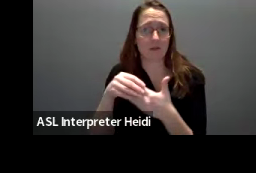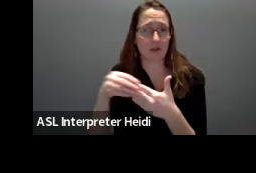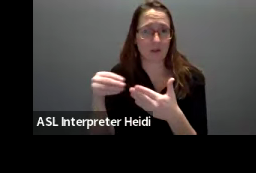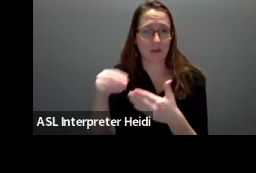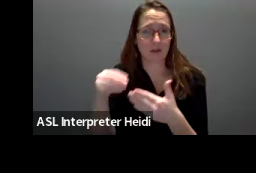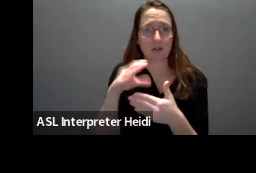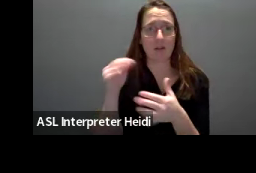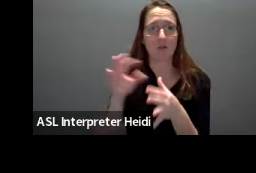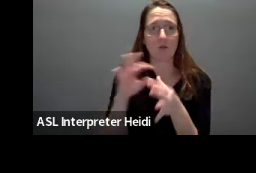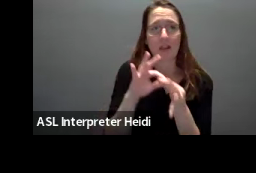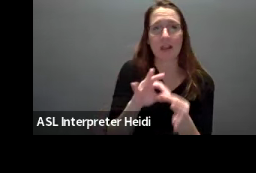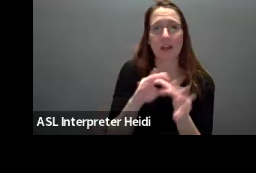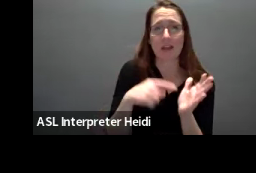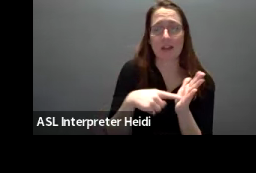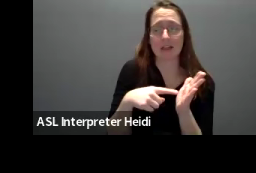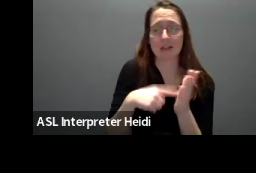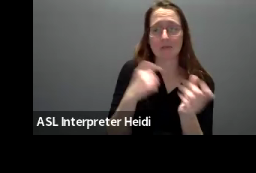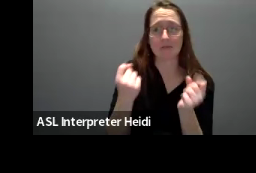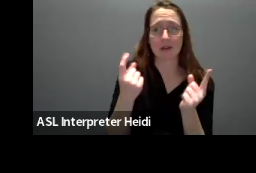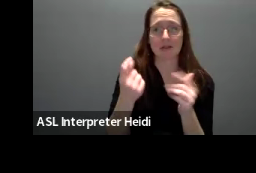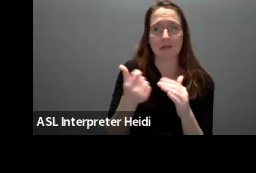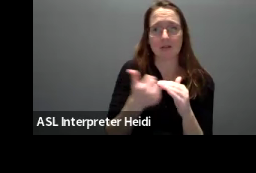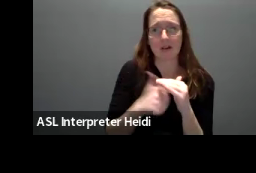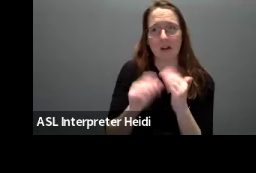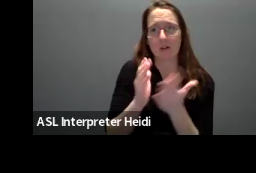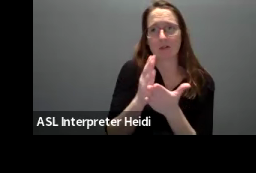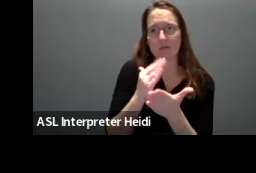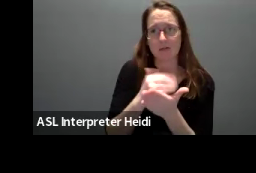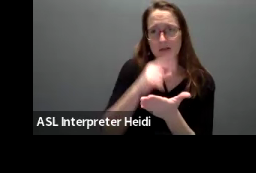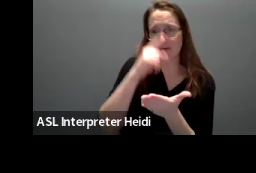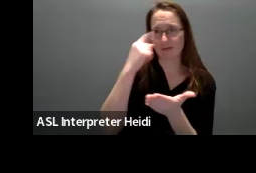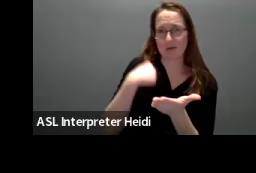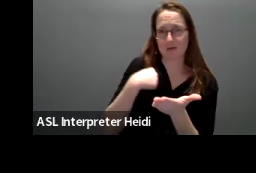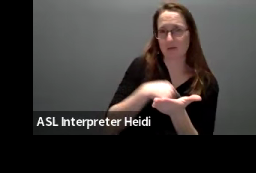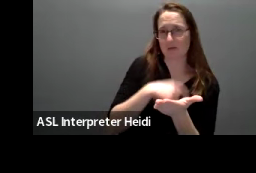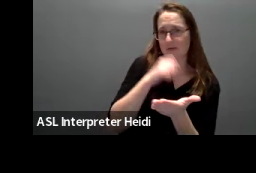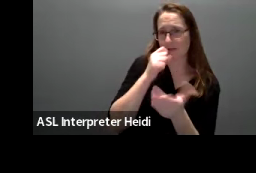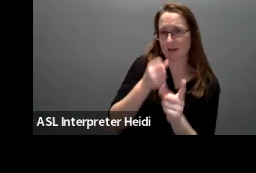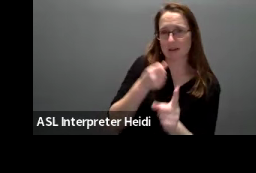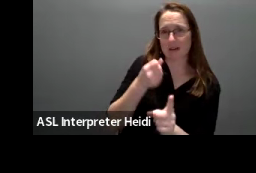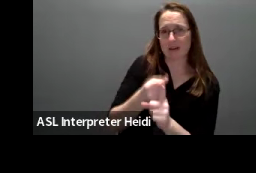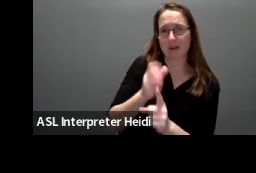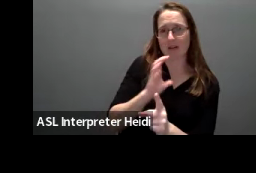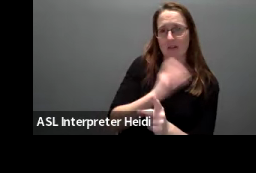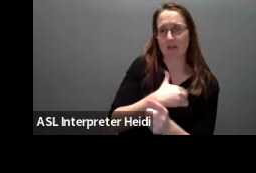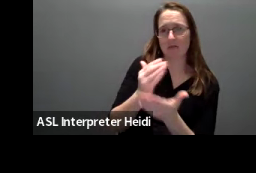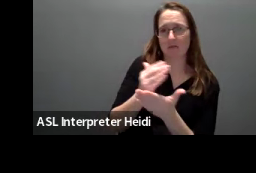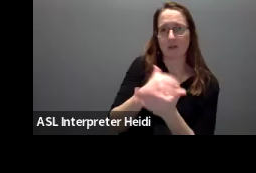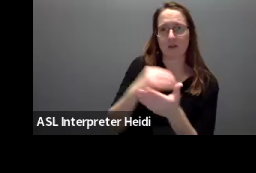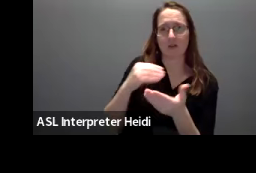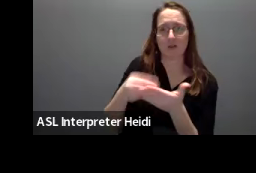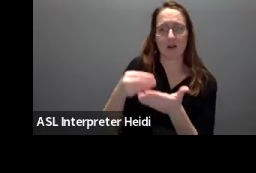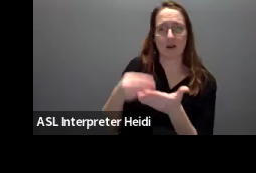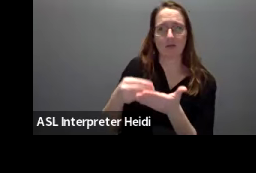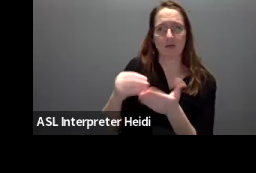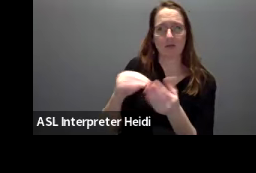then related expenses are under budget since we haven't hit our budget numbers for